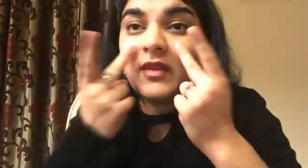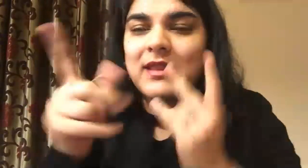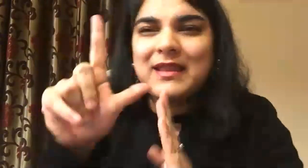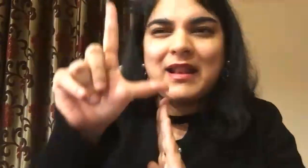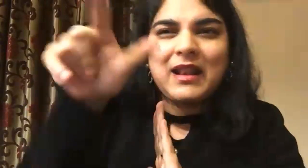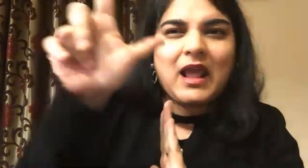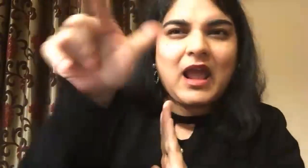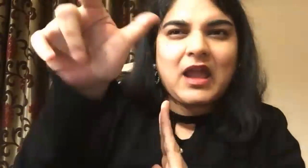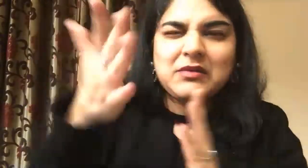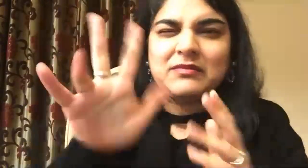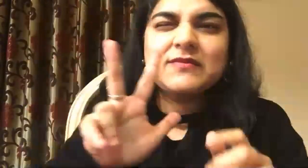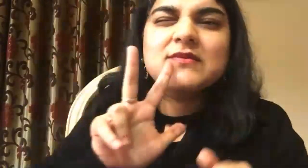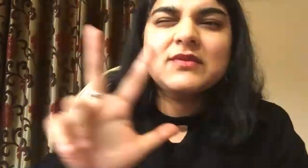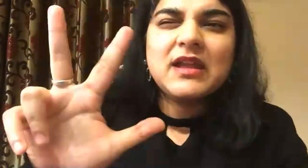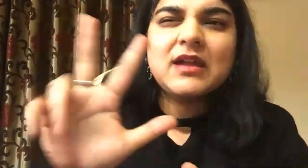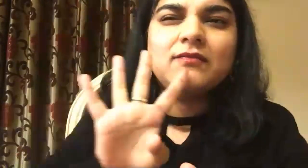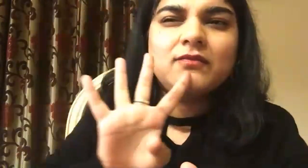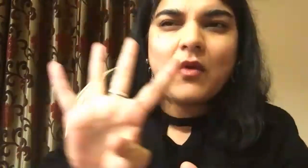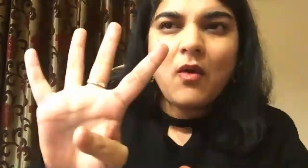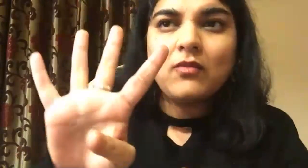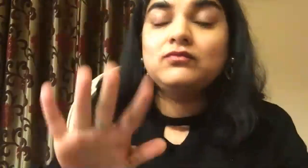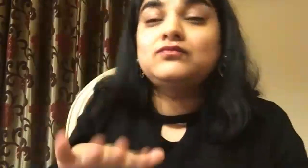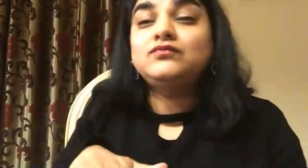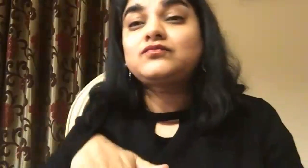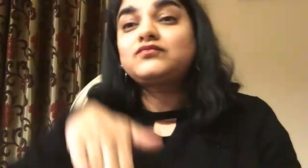Alert. Diane Smith has joined the meeting.